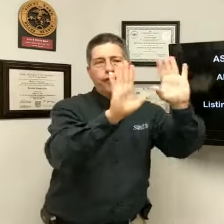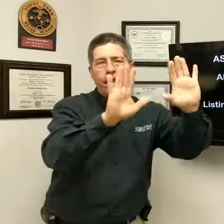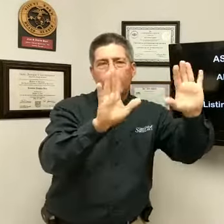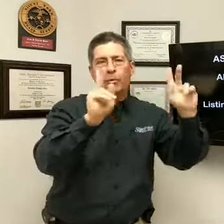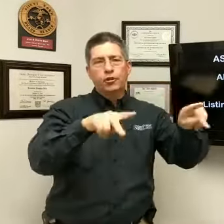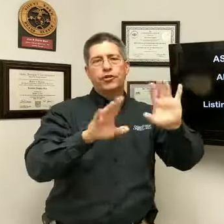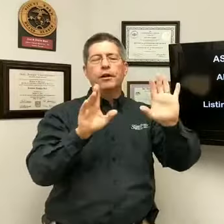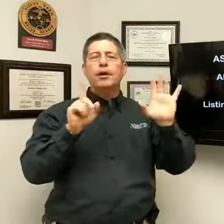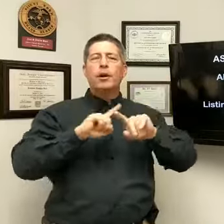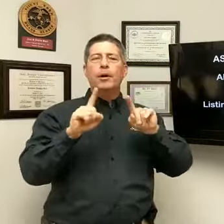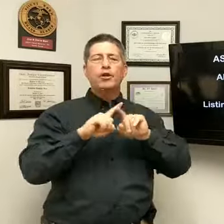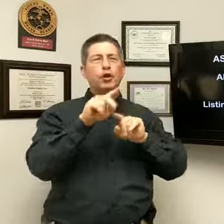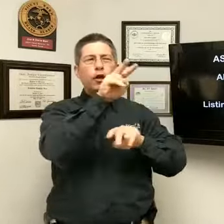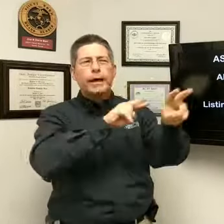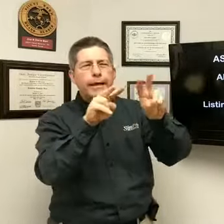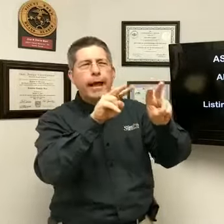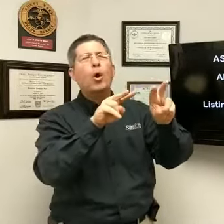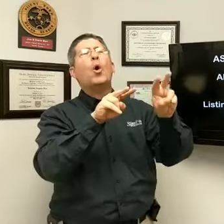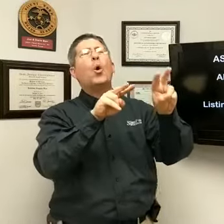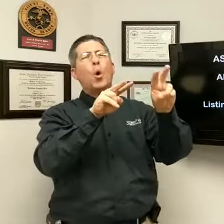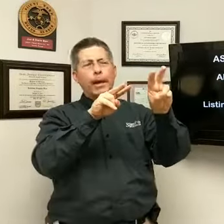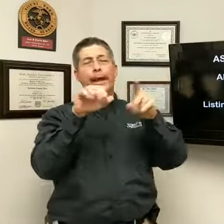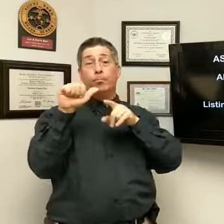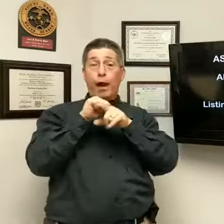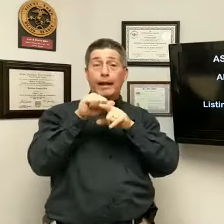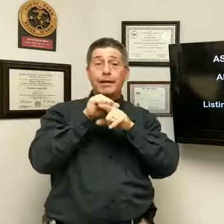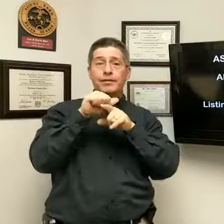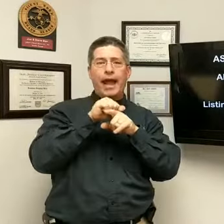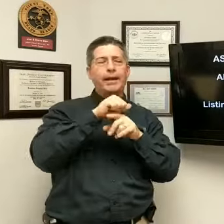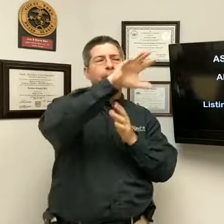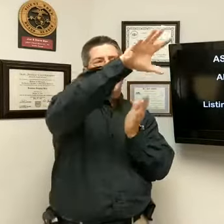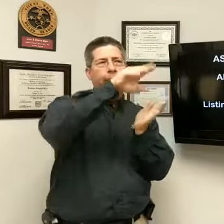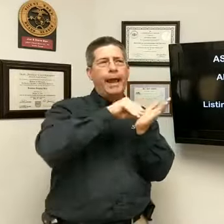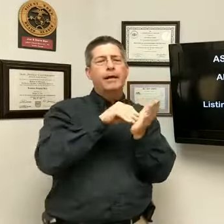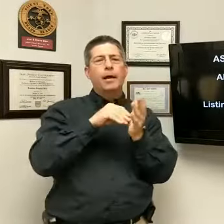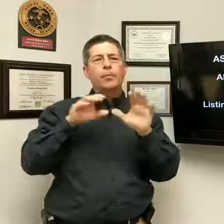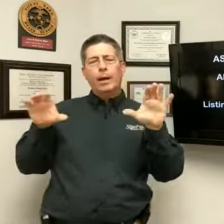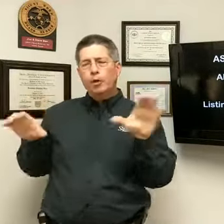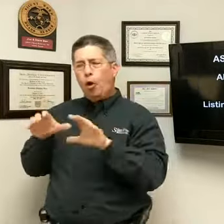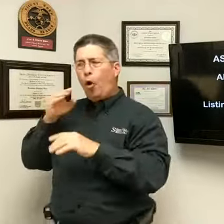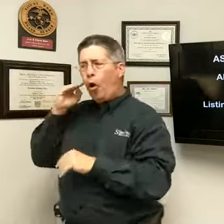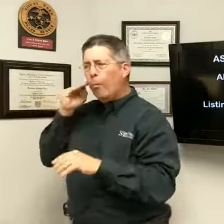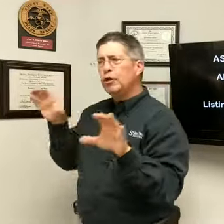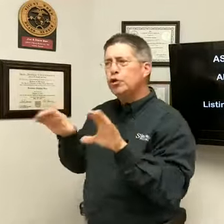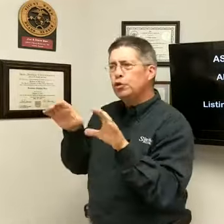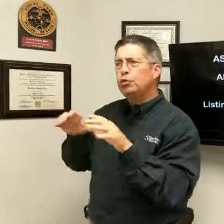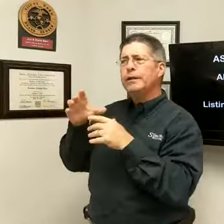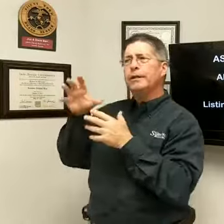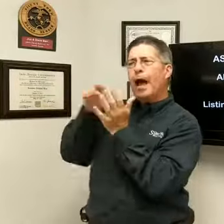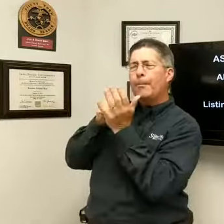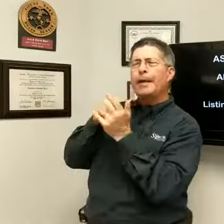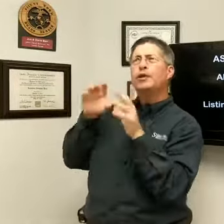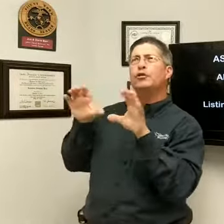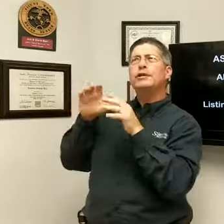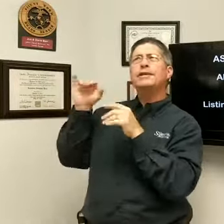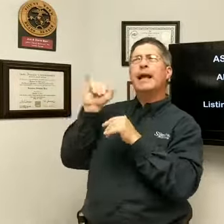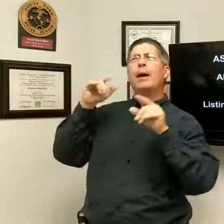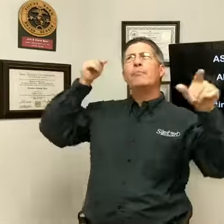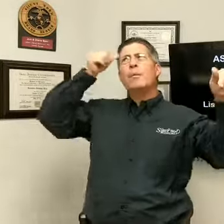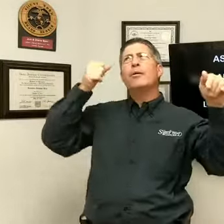of a person, but you're looking at that, and practice that, and be able to go home and do and copy and do the same. I remember he